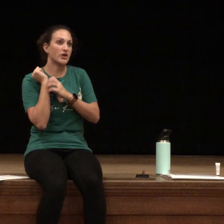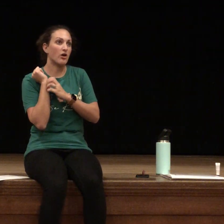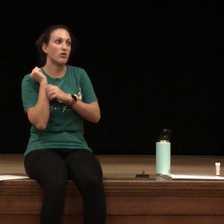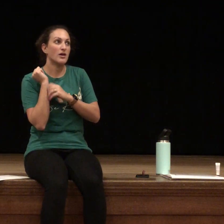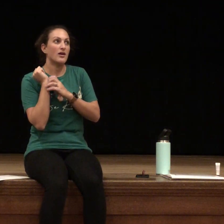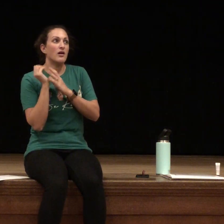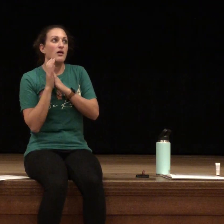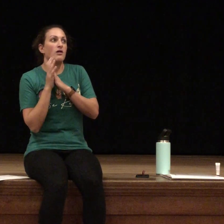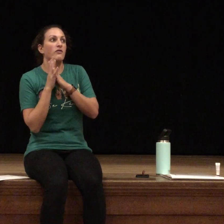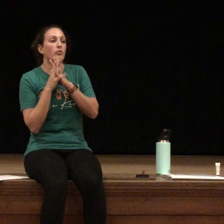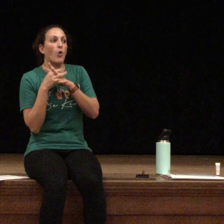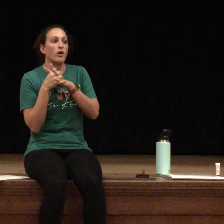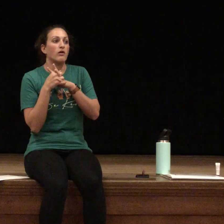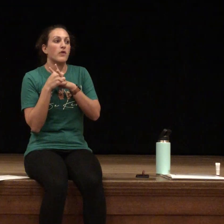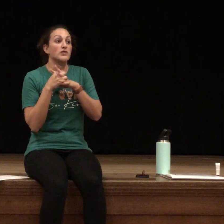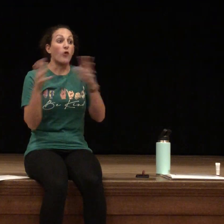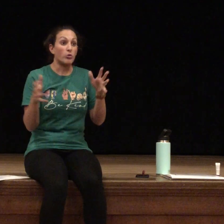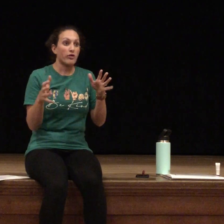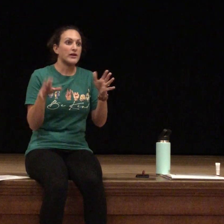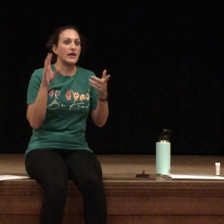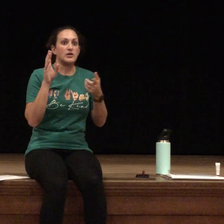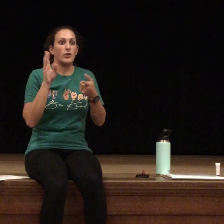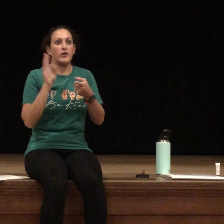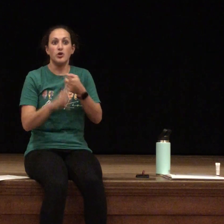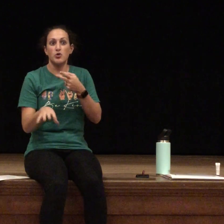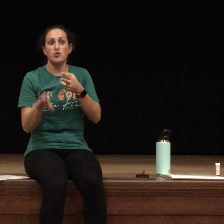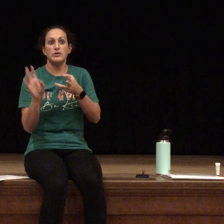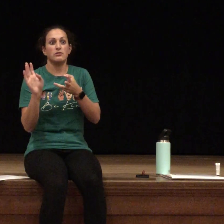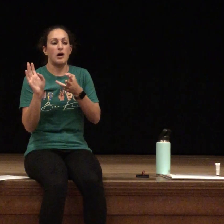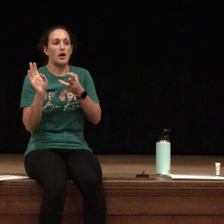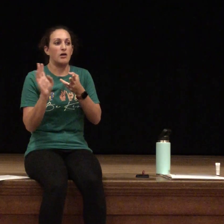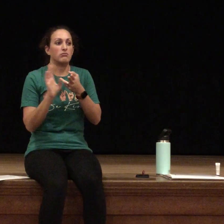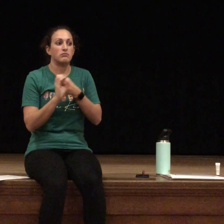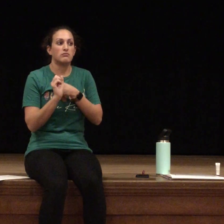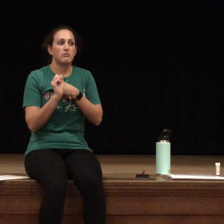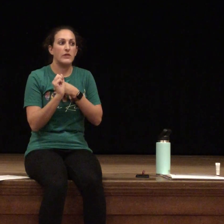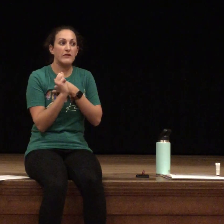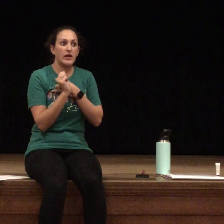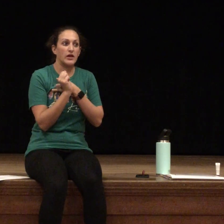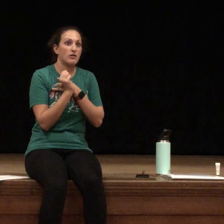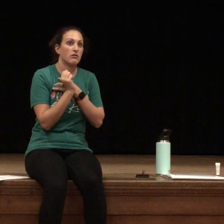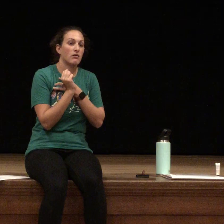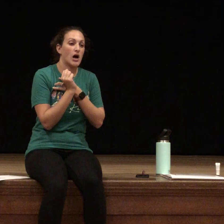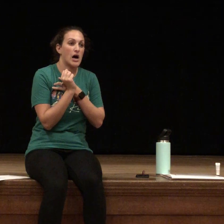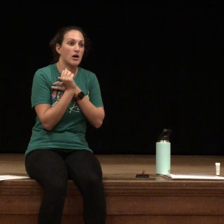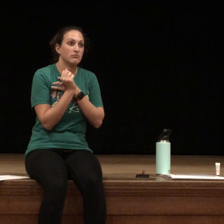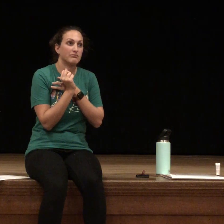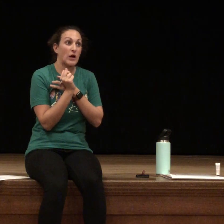So for more of those formal things like doing the news, even I would